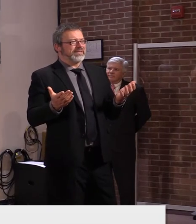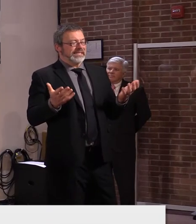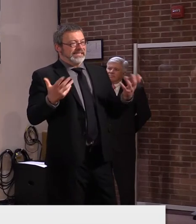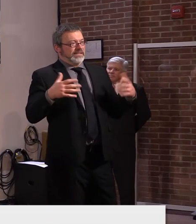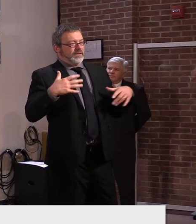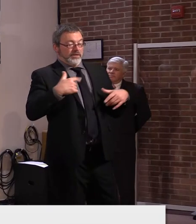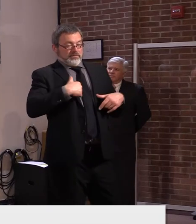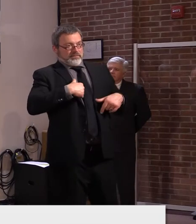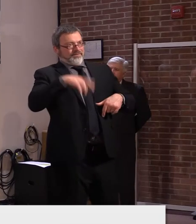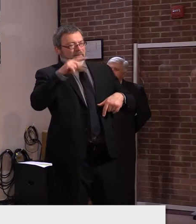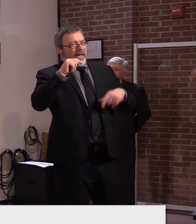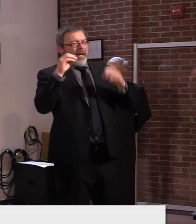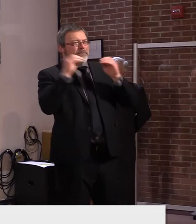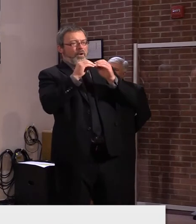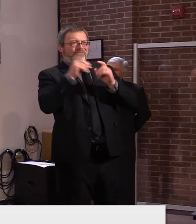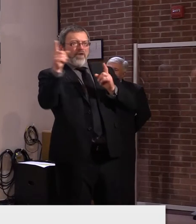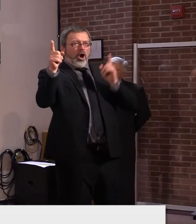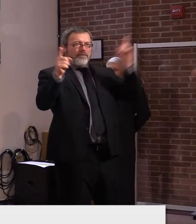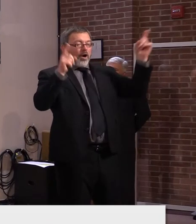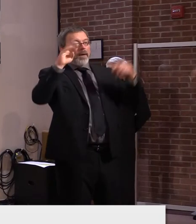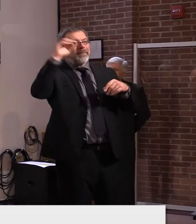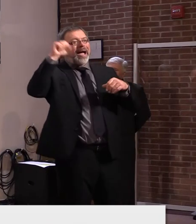hard to make that work logistically.